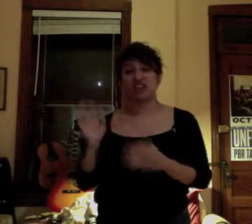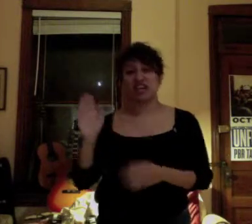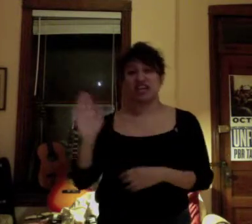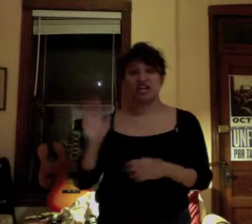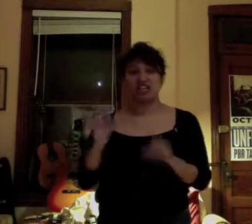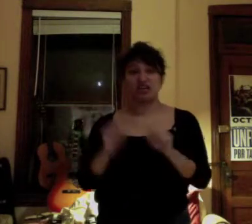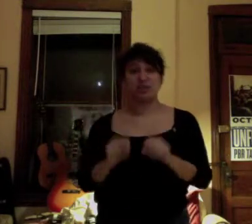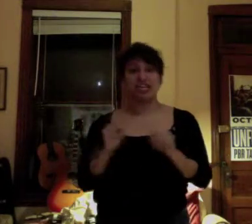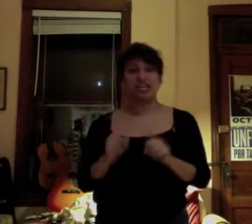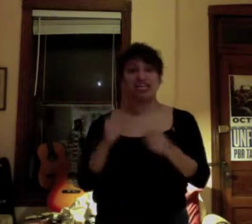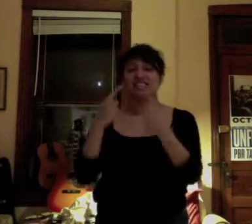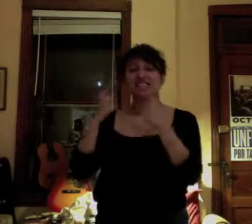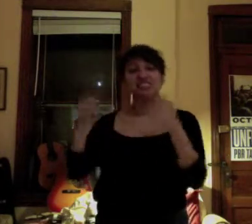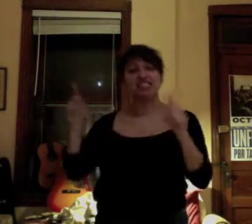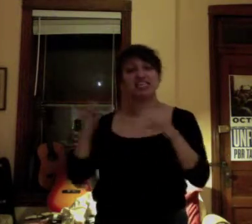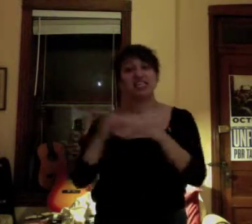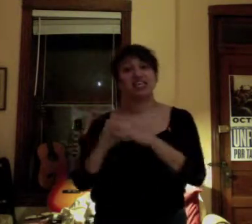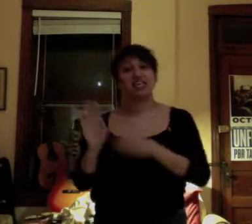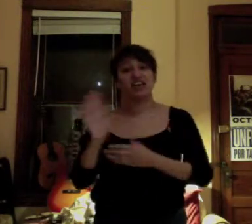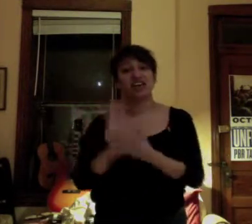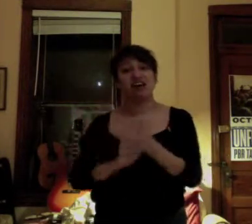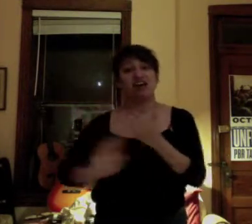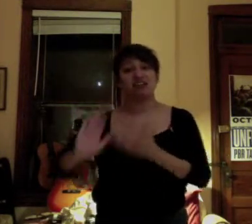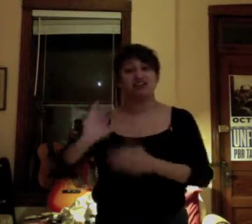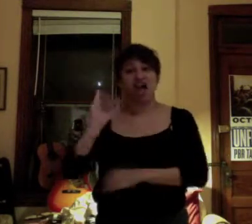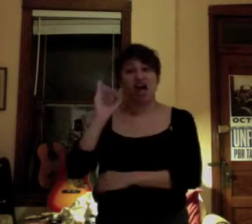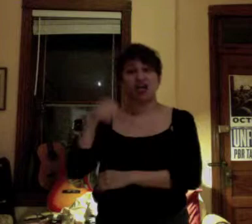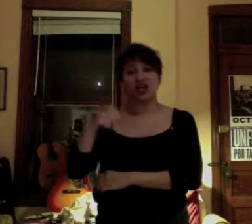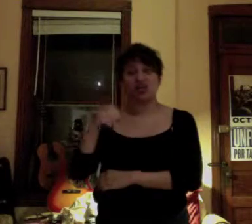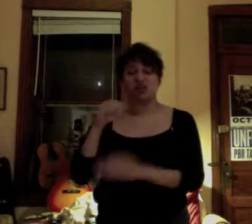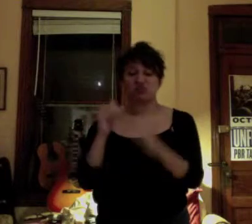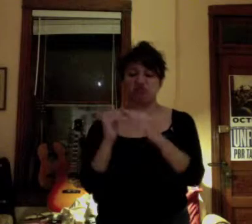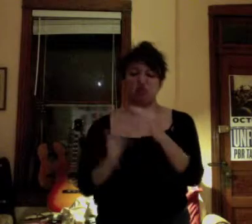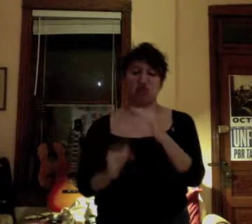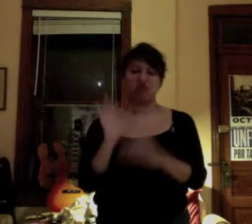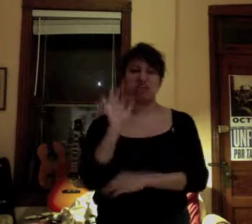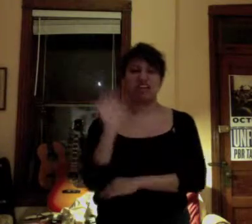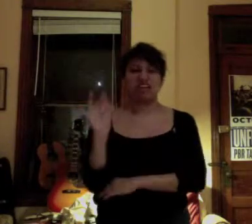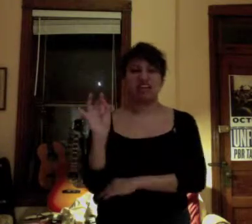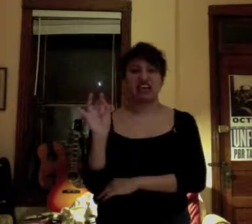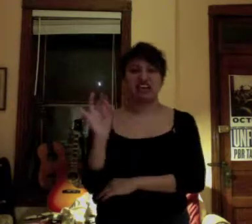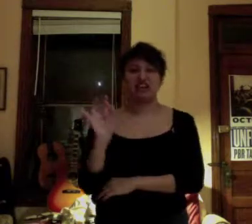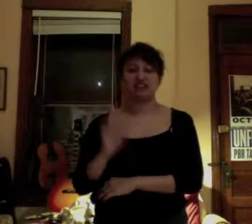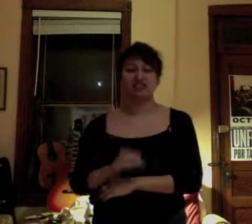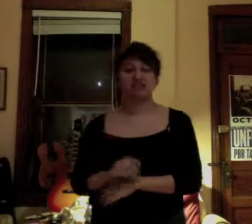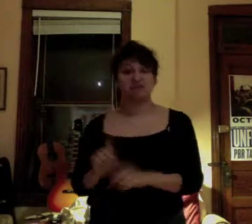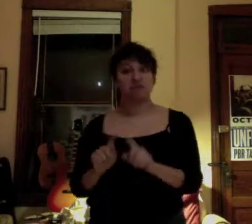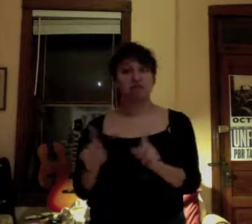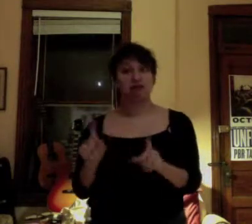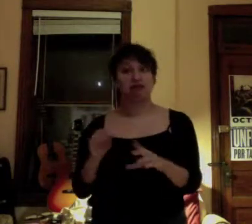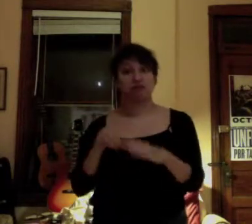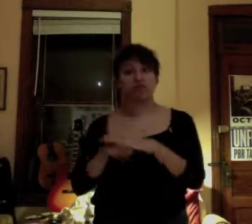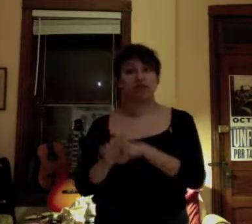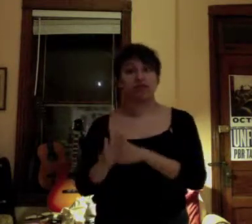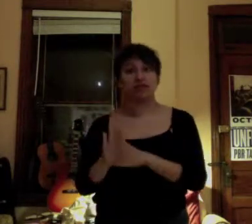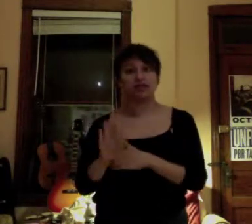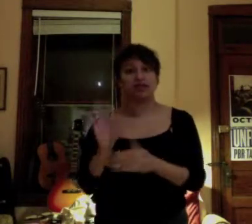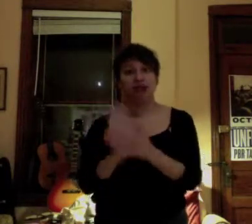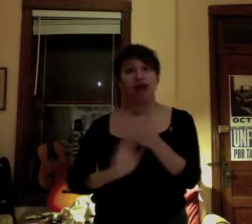to succeed in college with an IQ as low as 98. But he did go to college. His